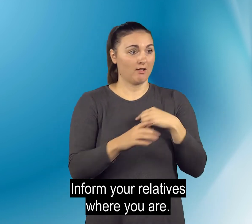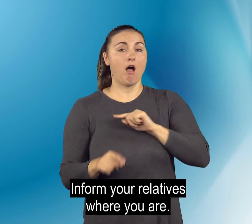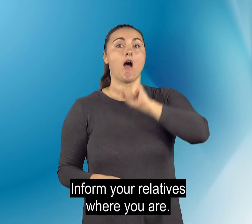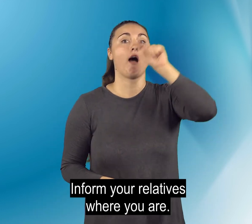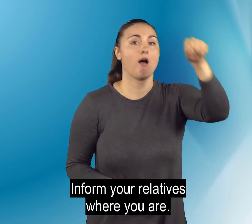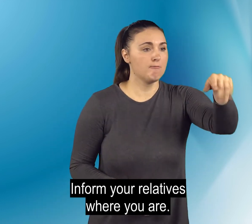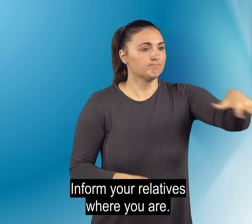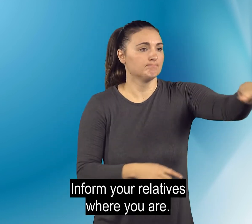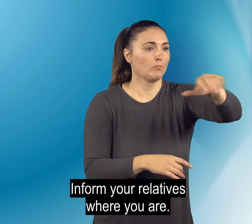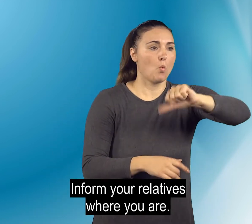Inform your relatives where you are.